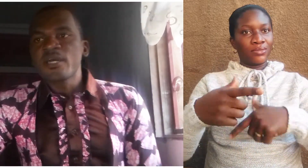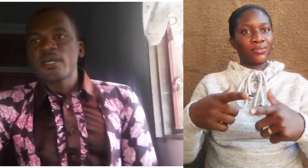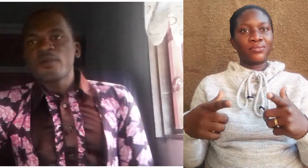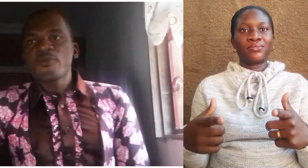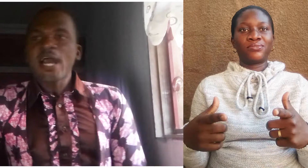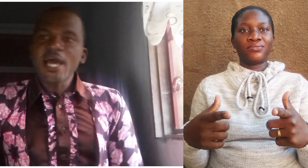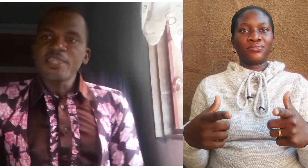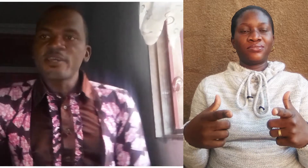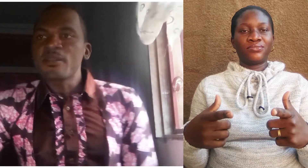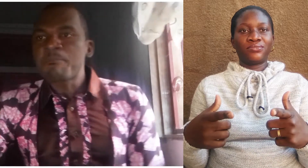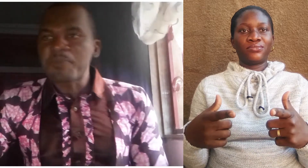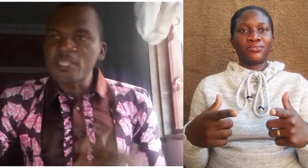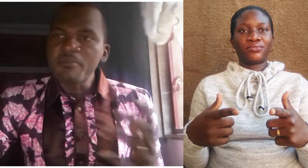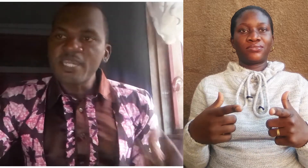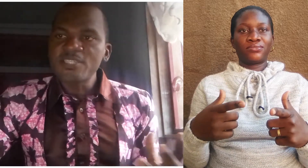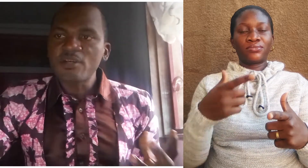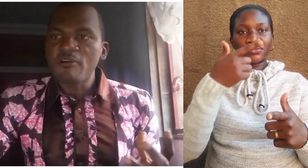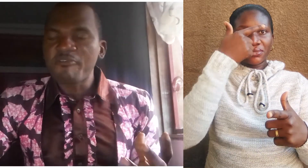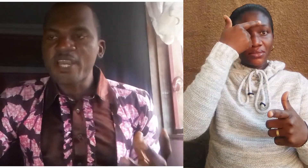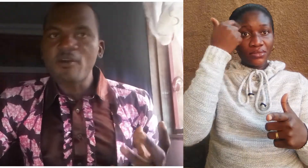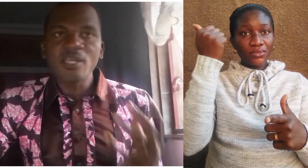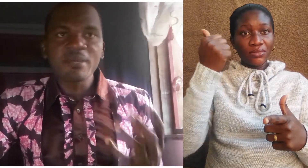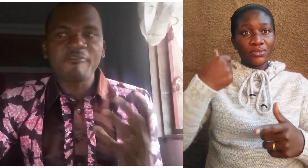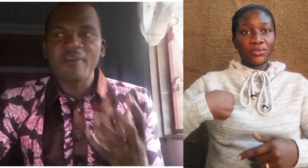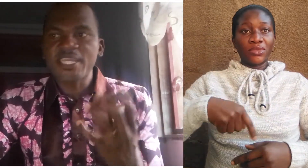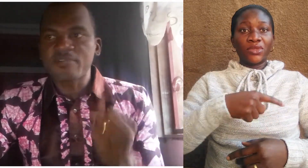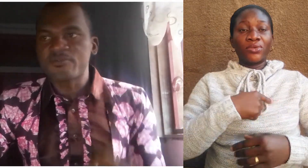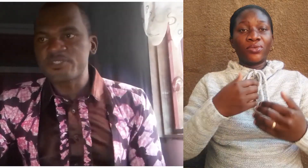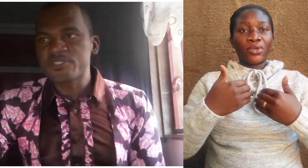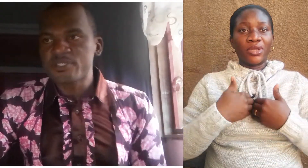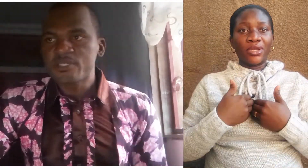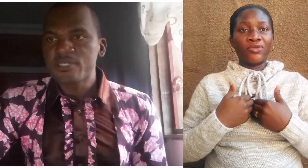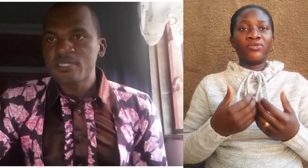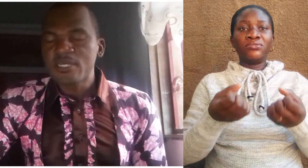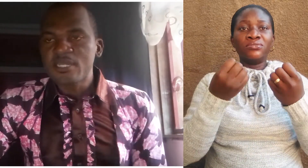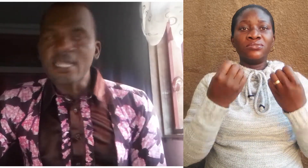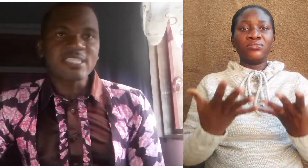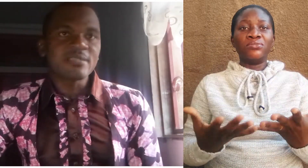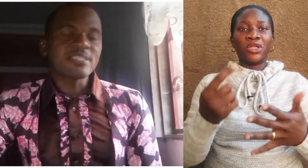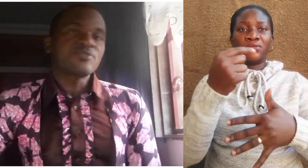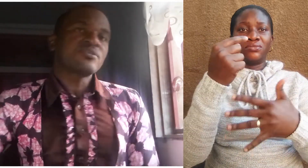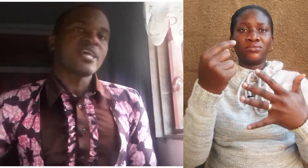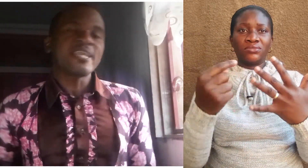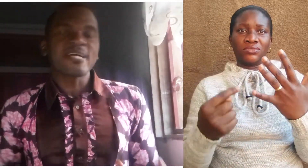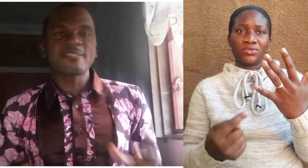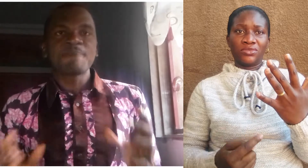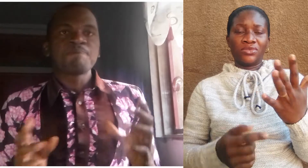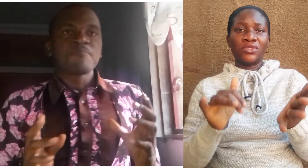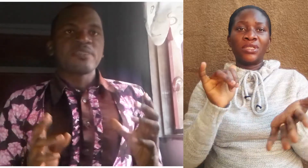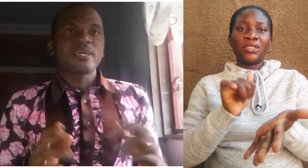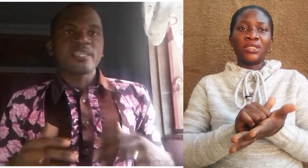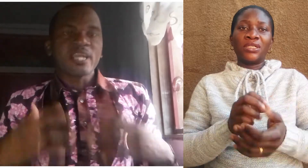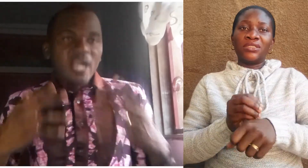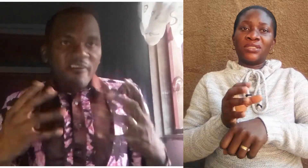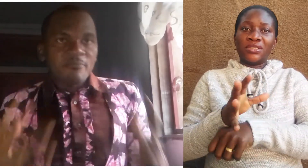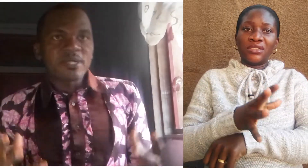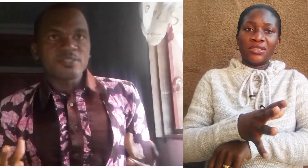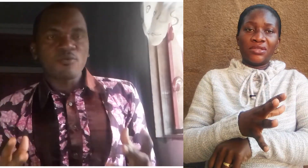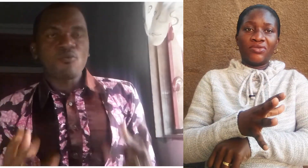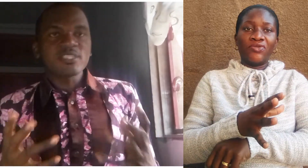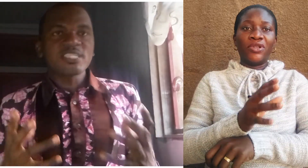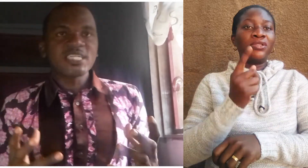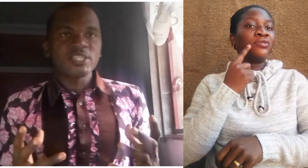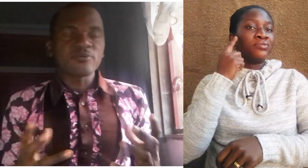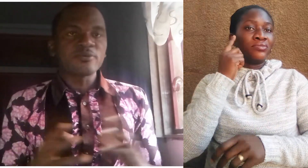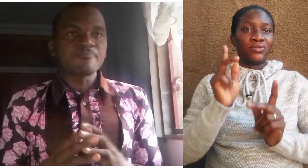because we have the predominance of economic factors. That is to say that the